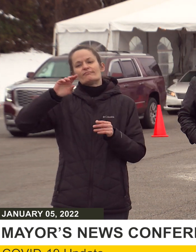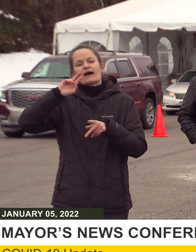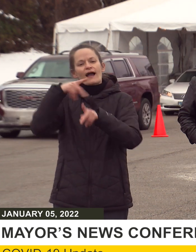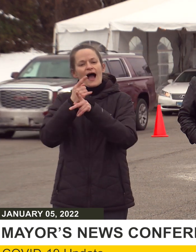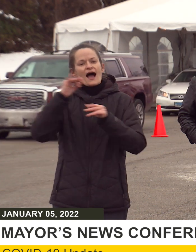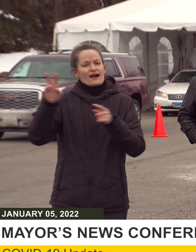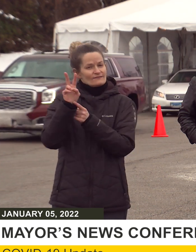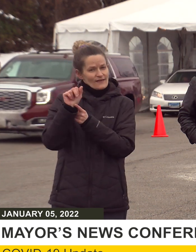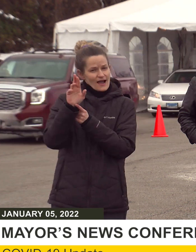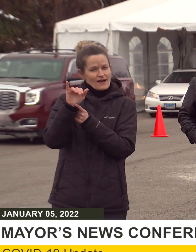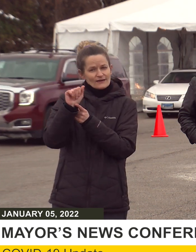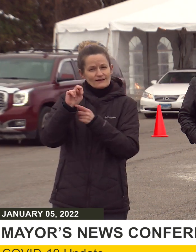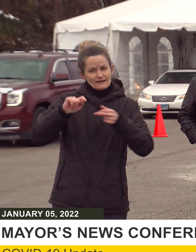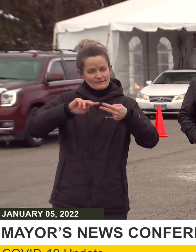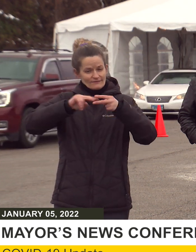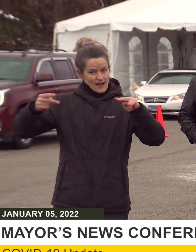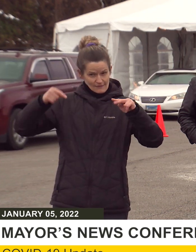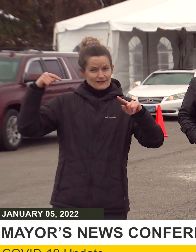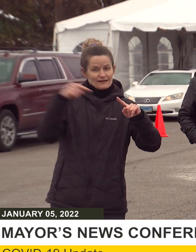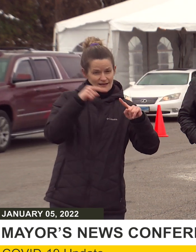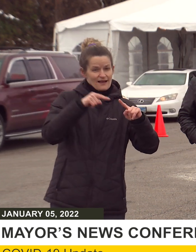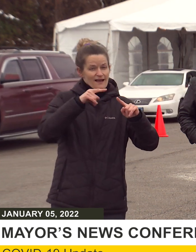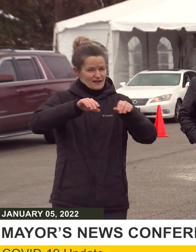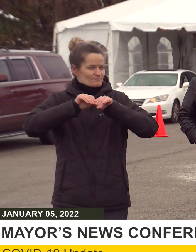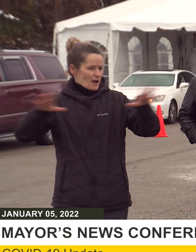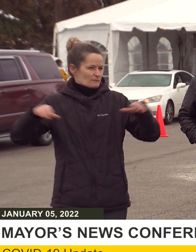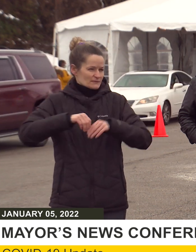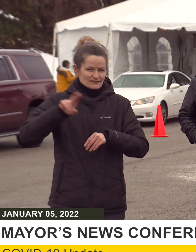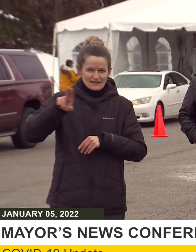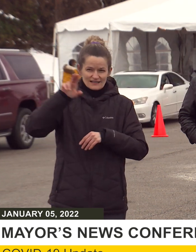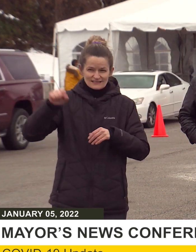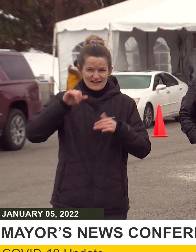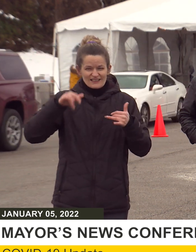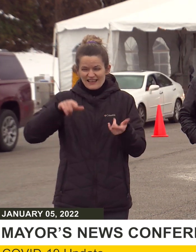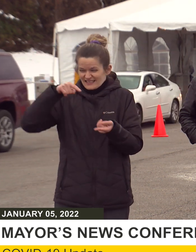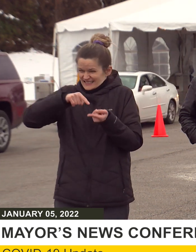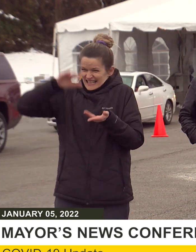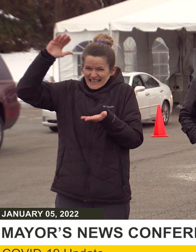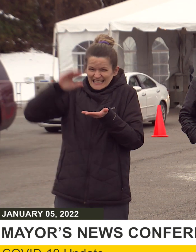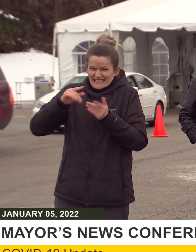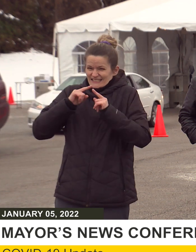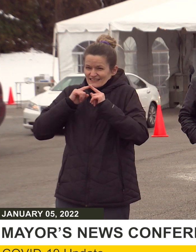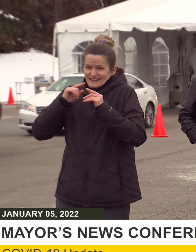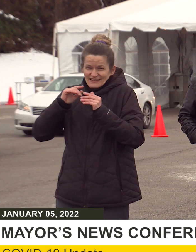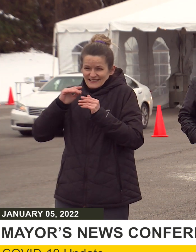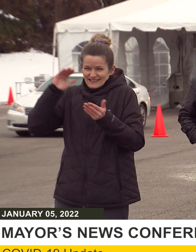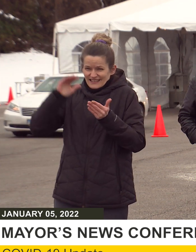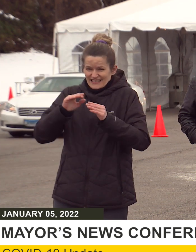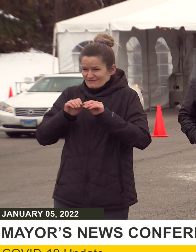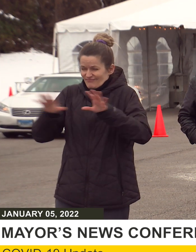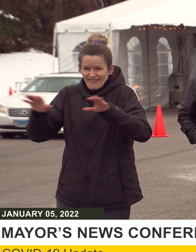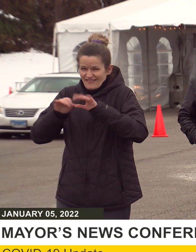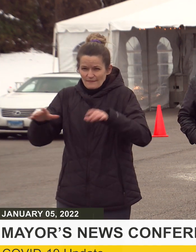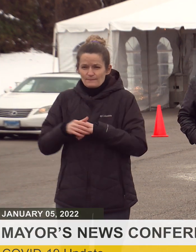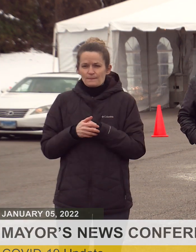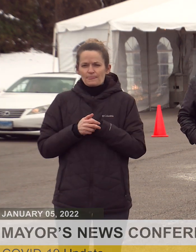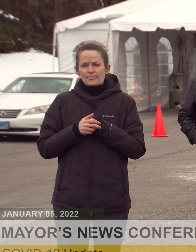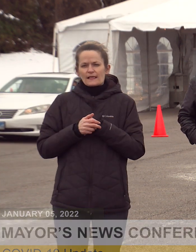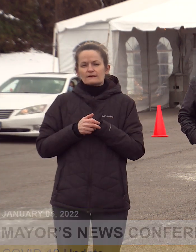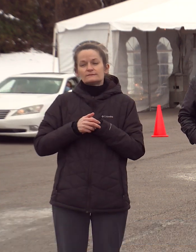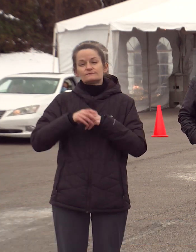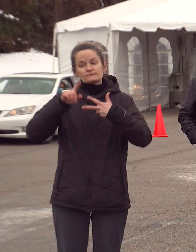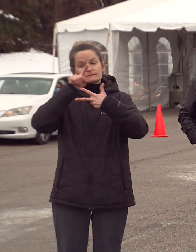the efficacy of vaccines in preventing COVID-19 infections. However, getting both doses of either the Pfizer or Moderna